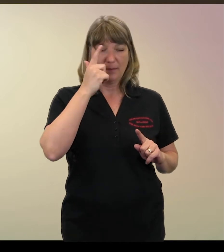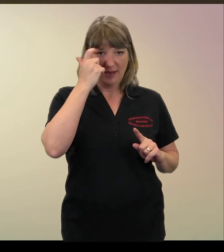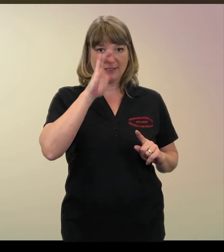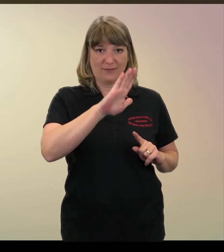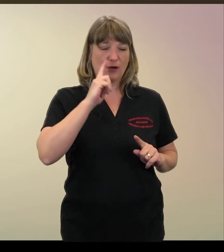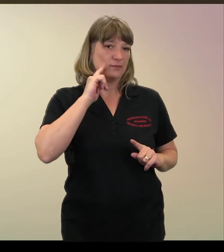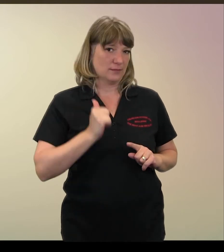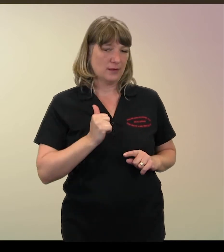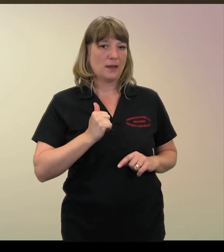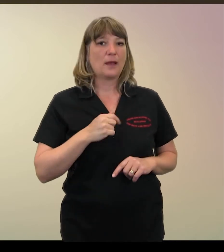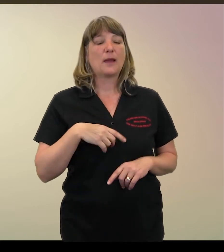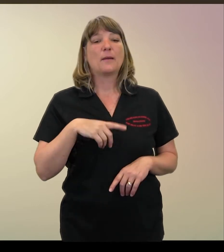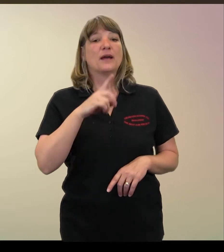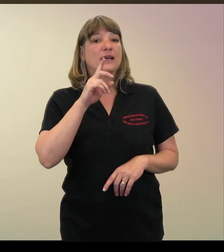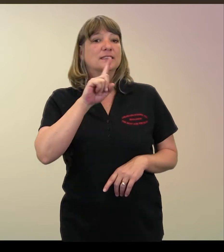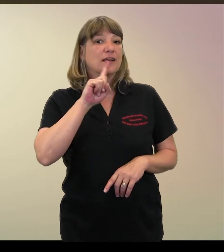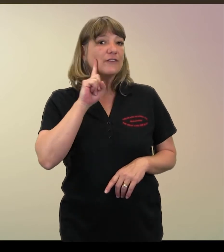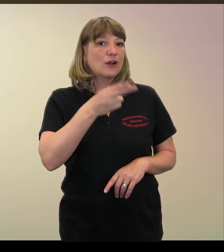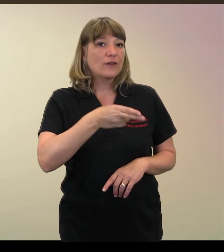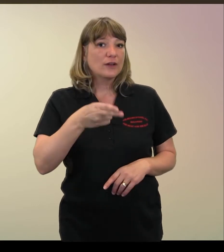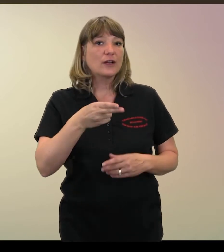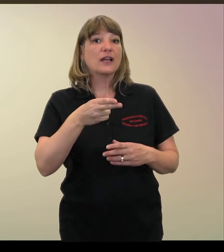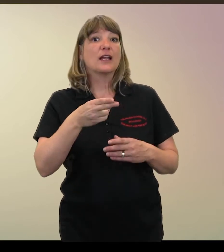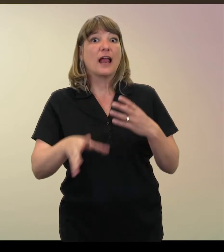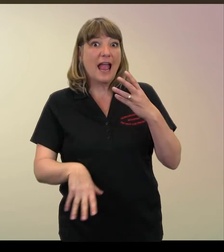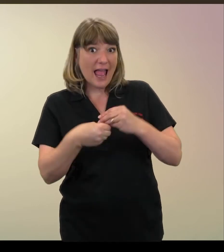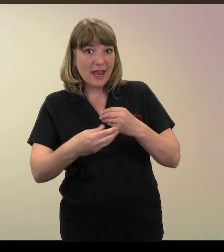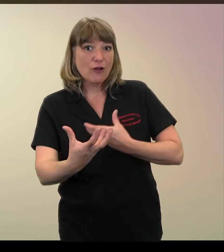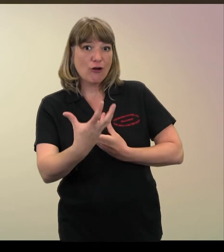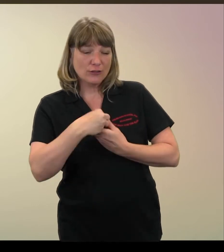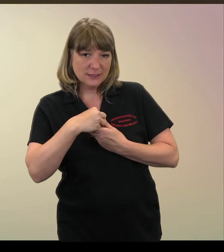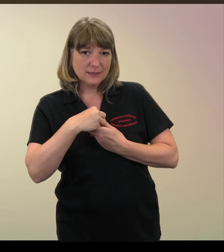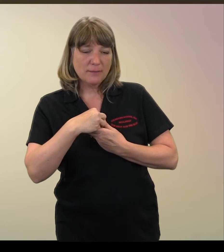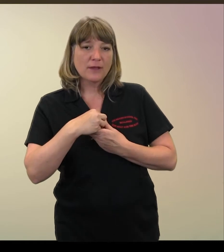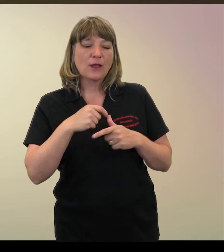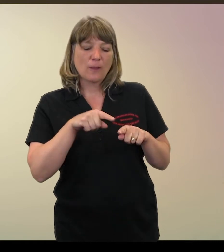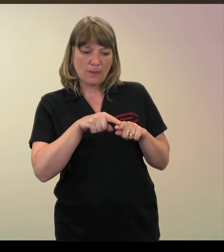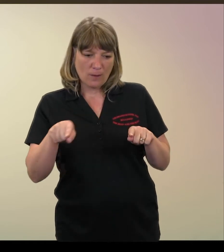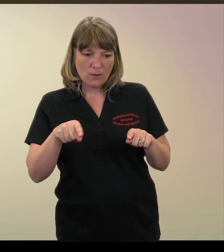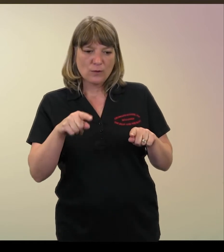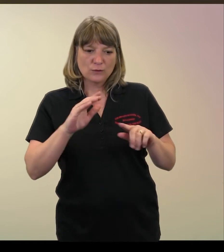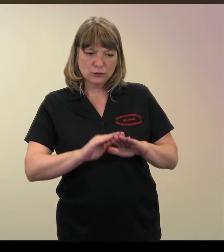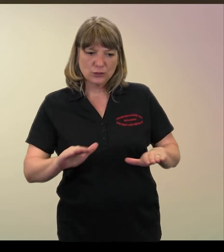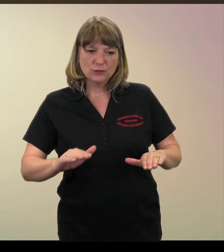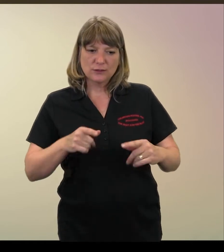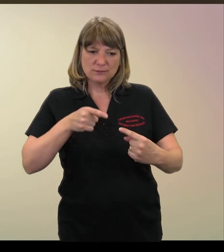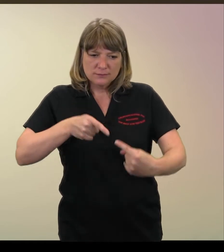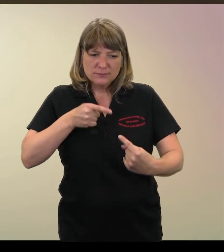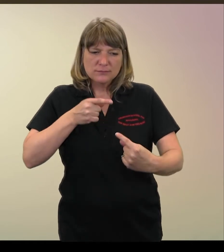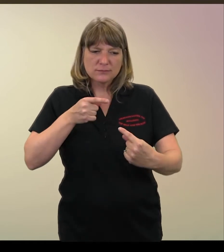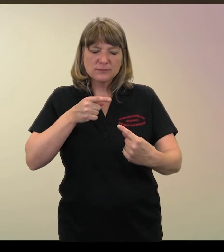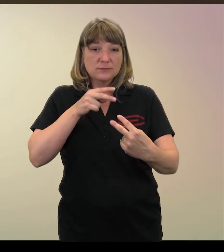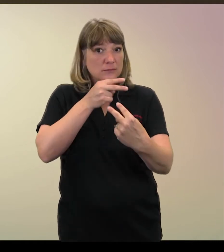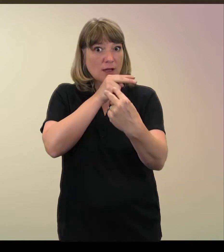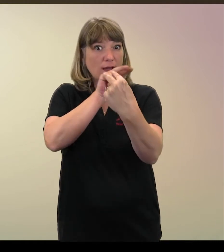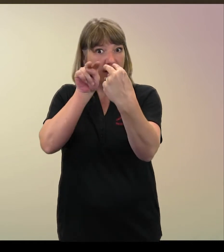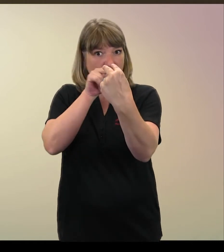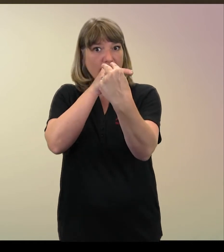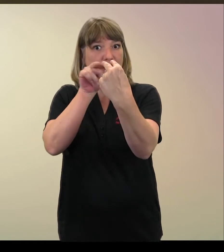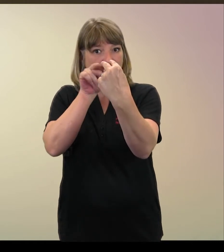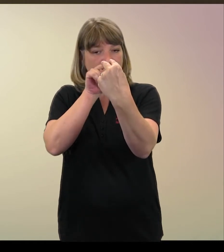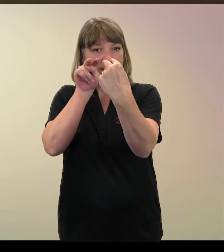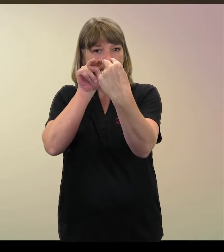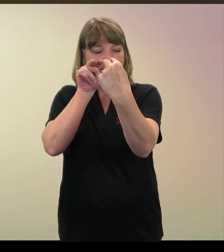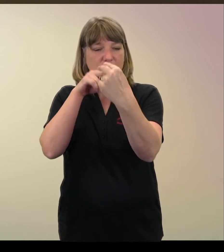reduced hearing. But for children who are deaf and hard of hearing who have autism, we often see that those children have difficulty, again, making eye